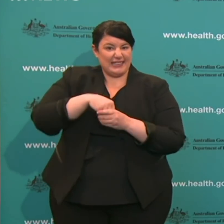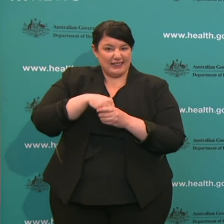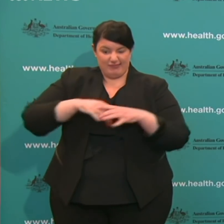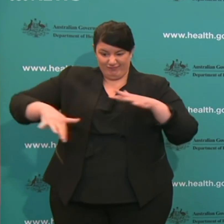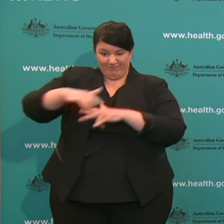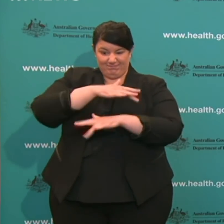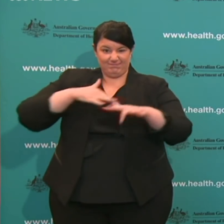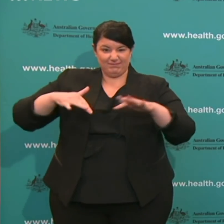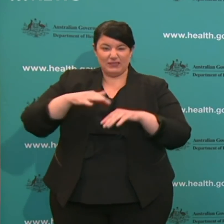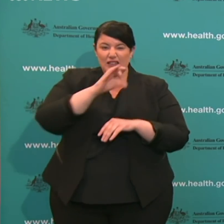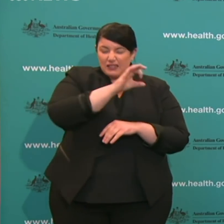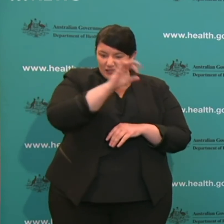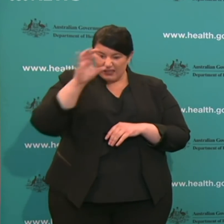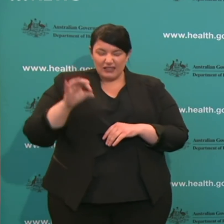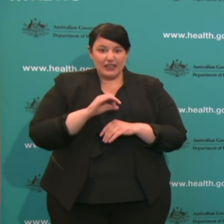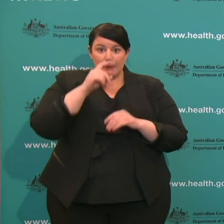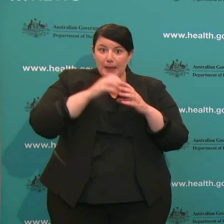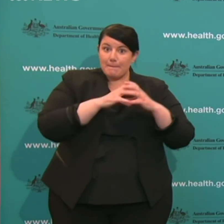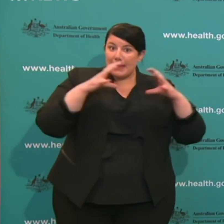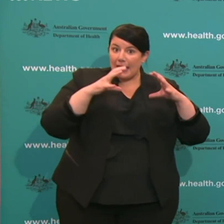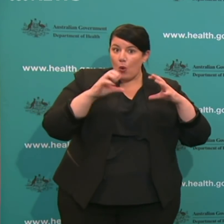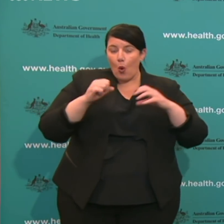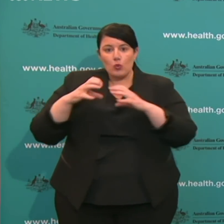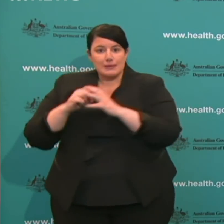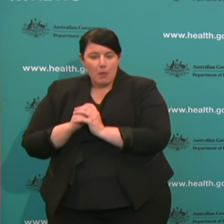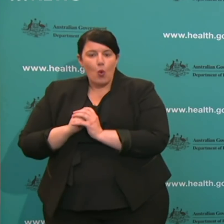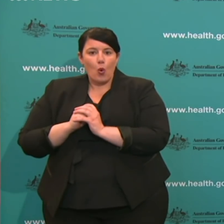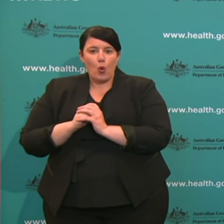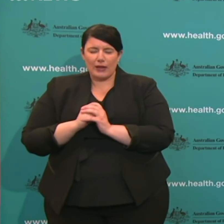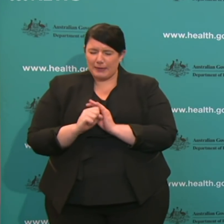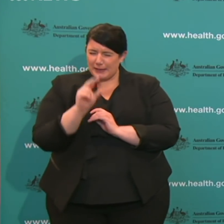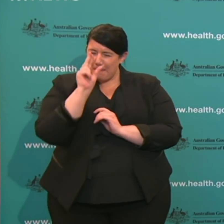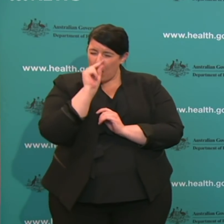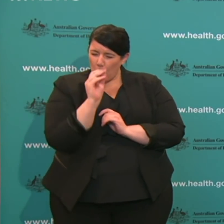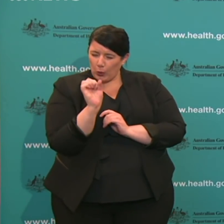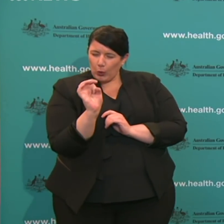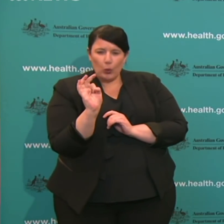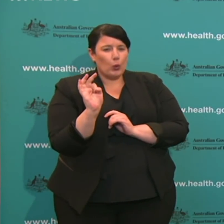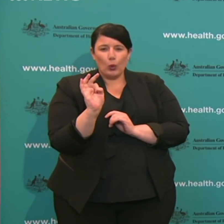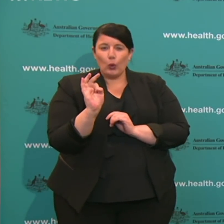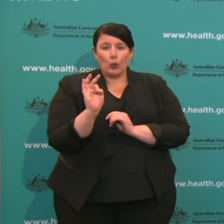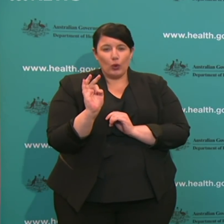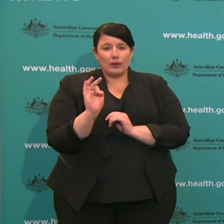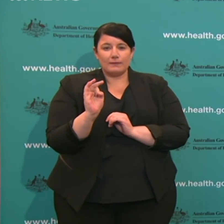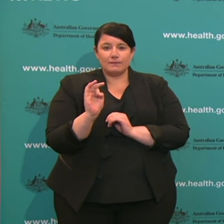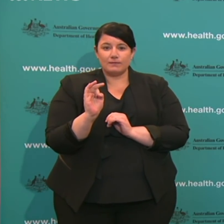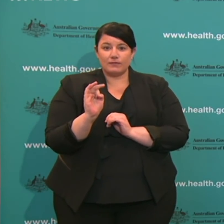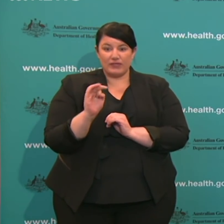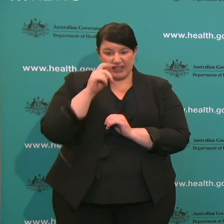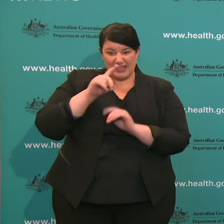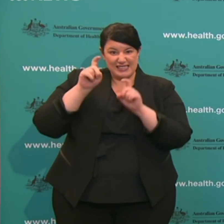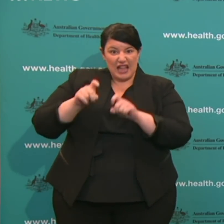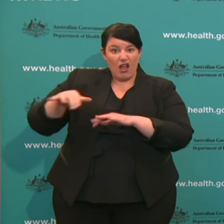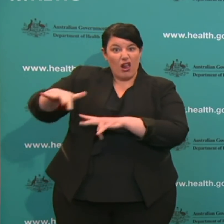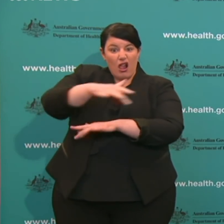those particles vary in size from very, very small particles that can remain suspended in the